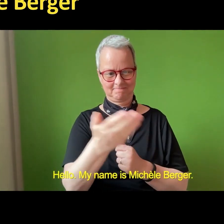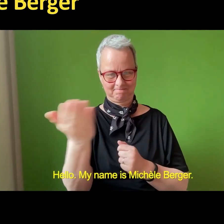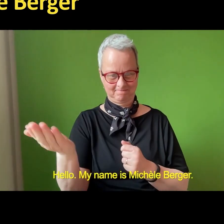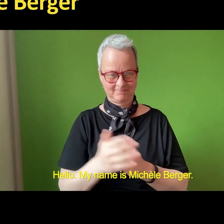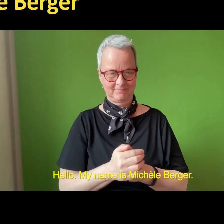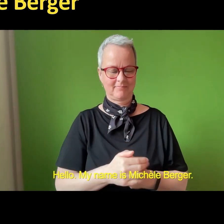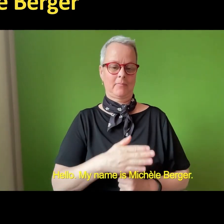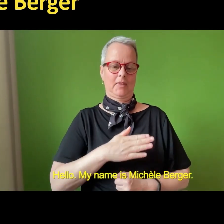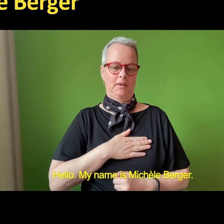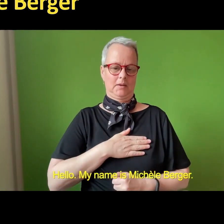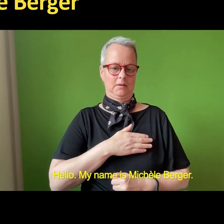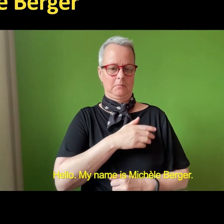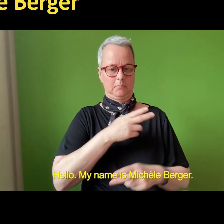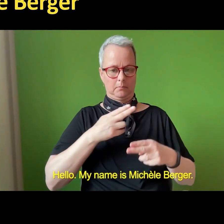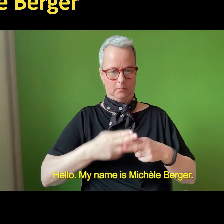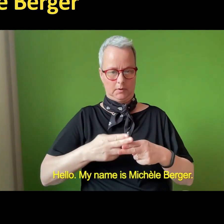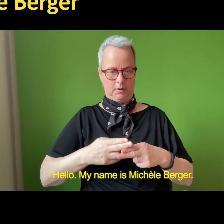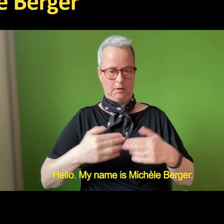Oh.